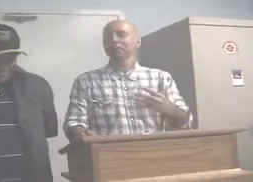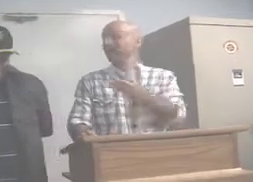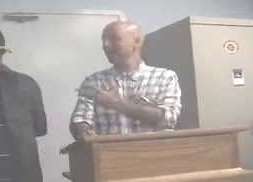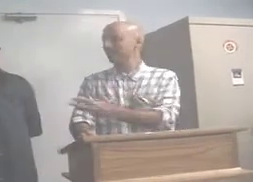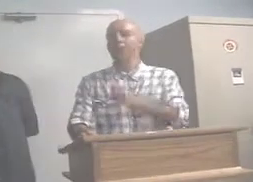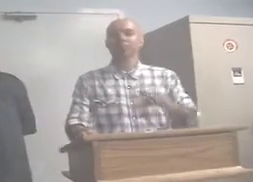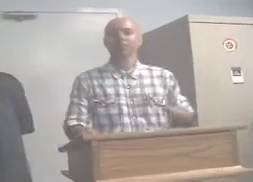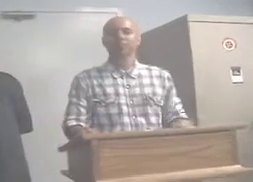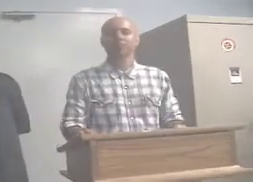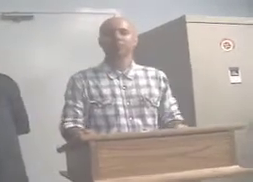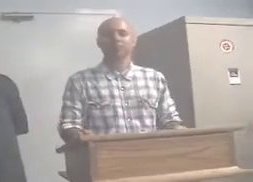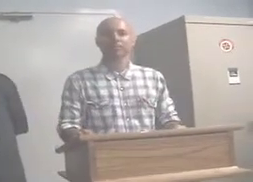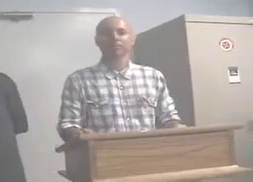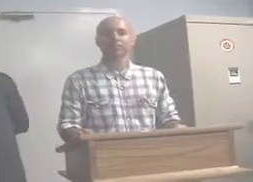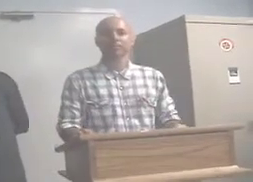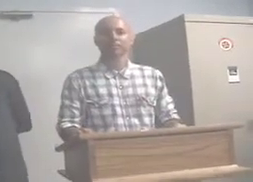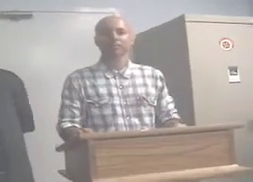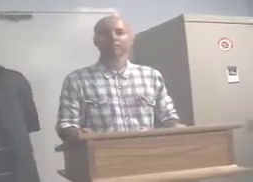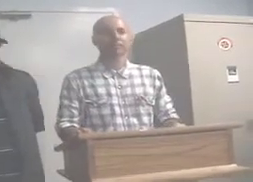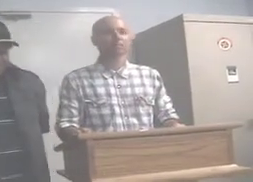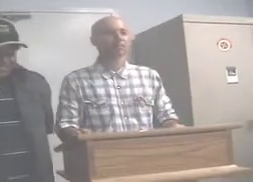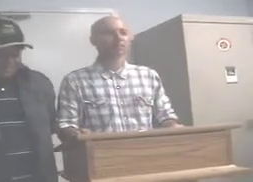And he is a man of God.